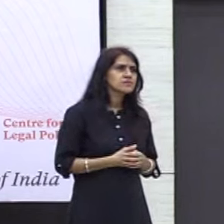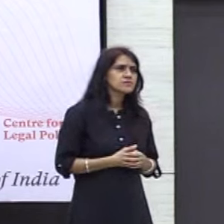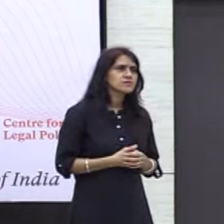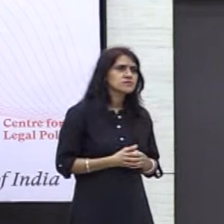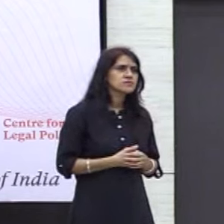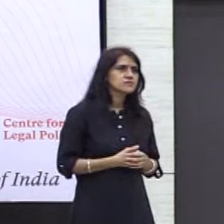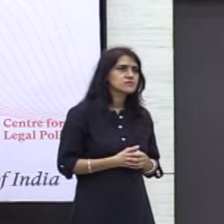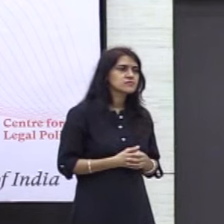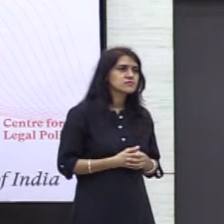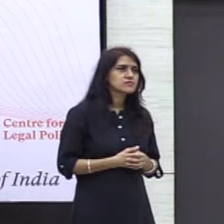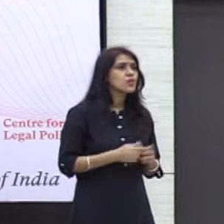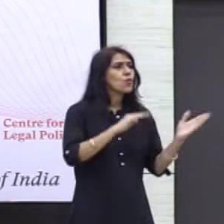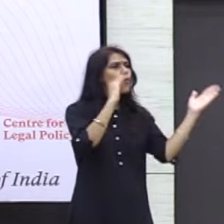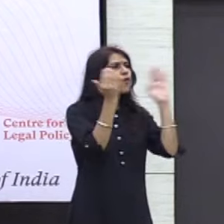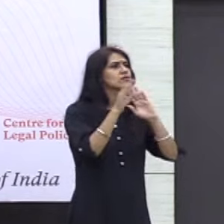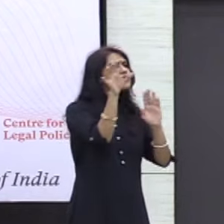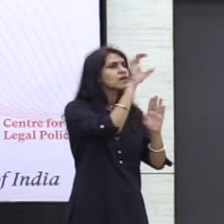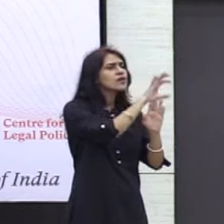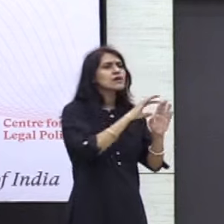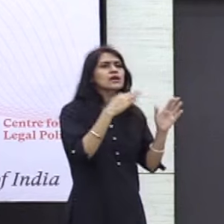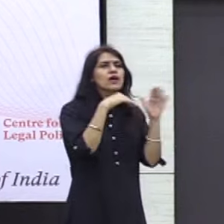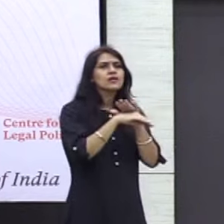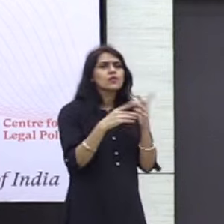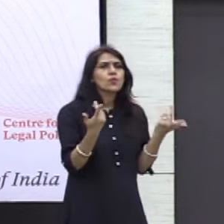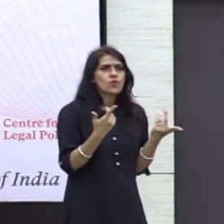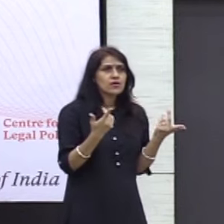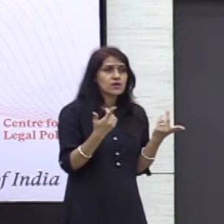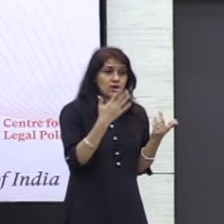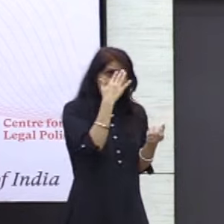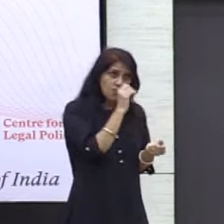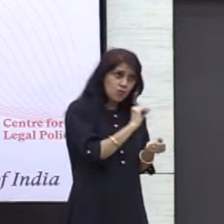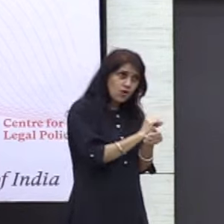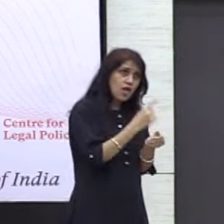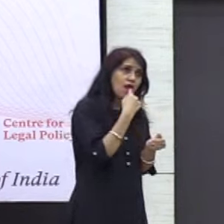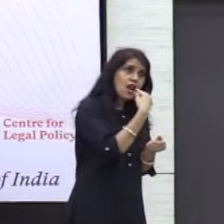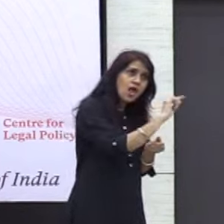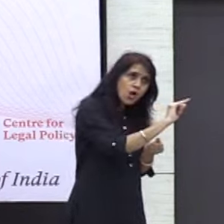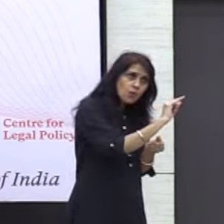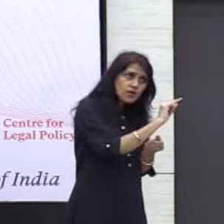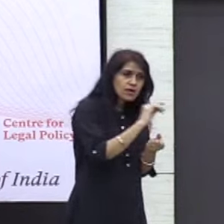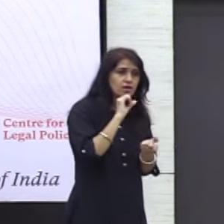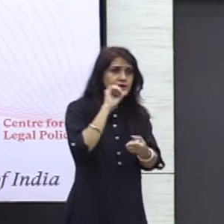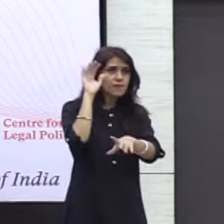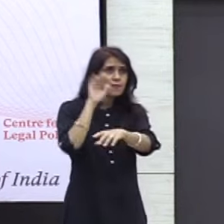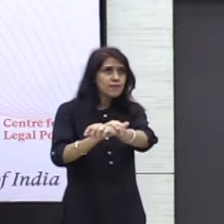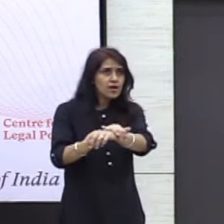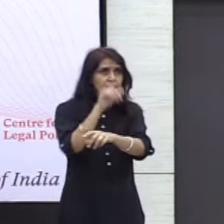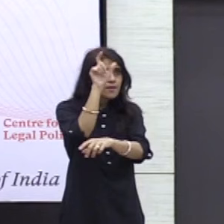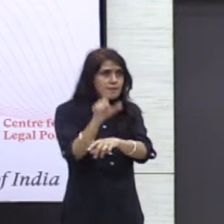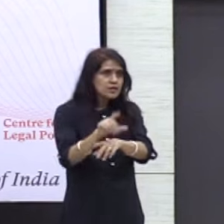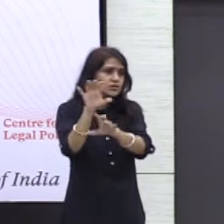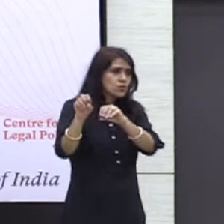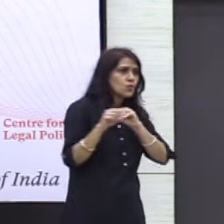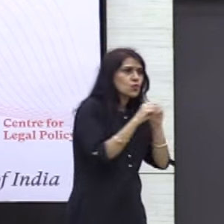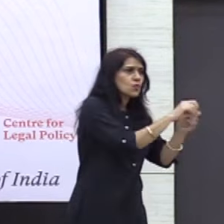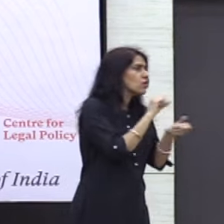In which country in the world does a police officer has the right to arrest a person, take him into